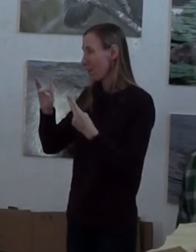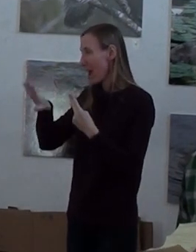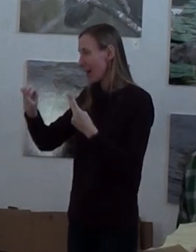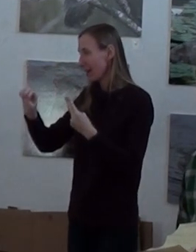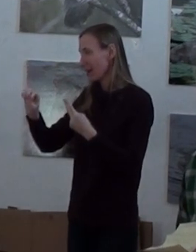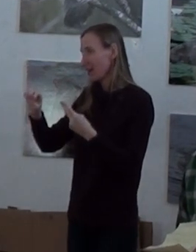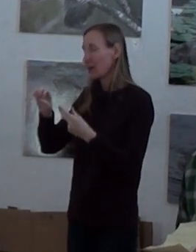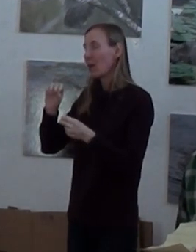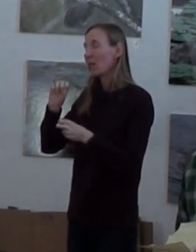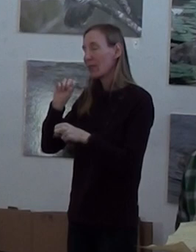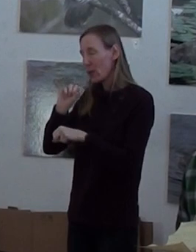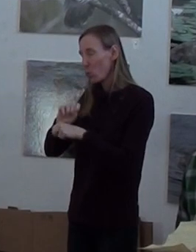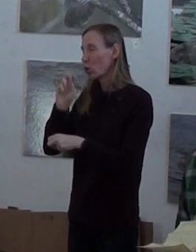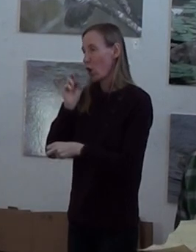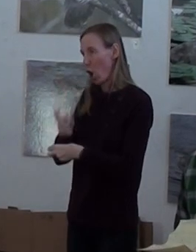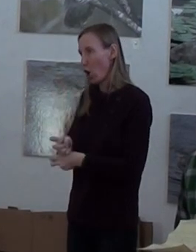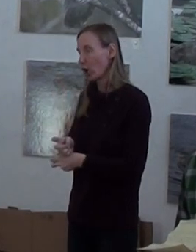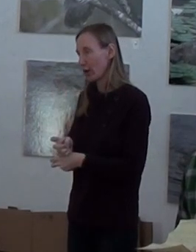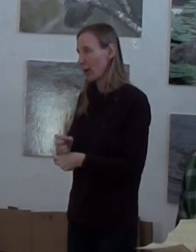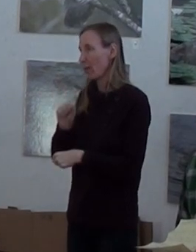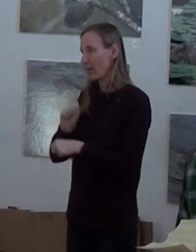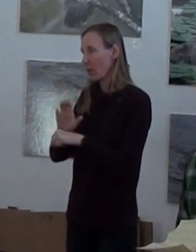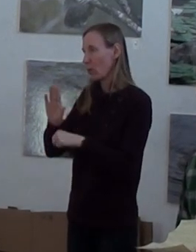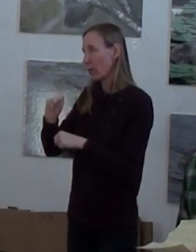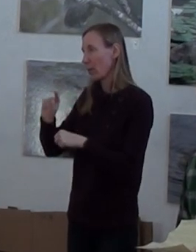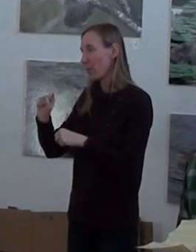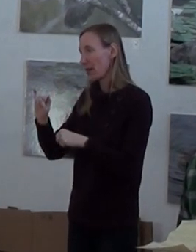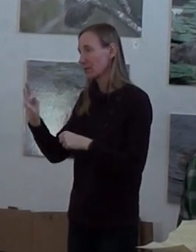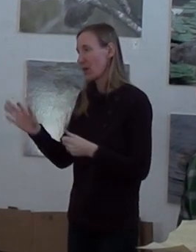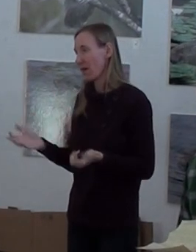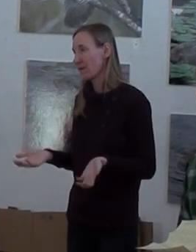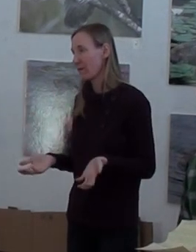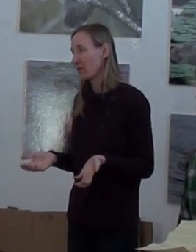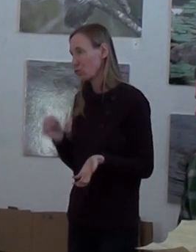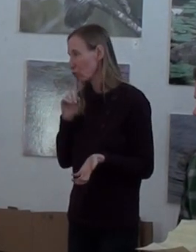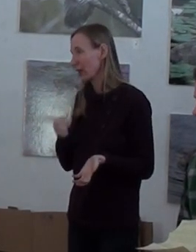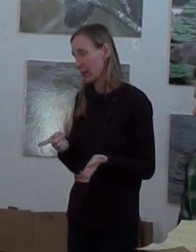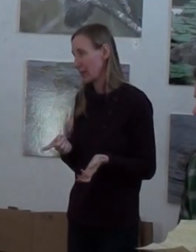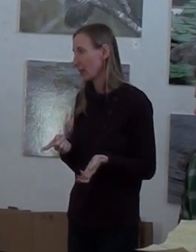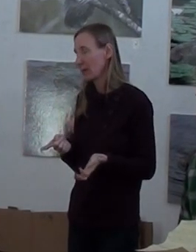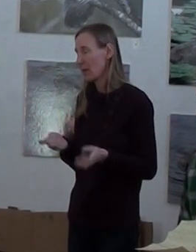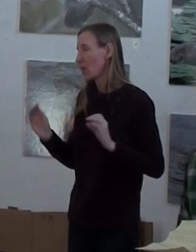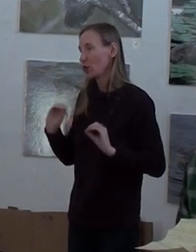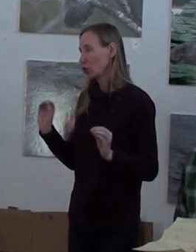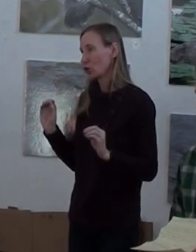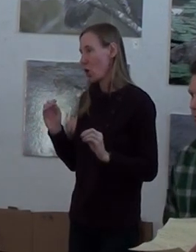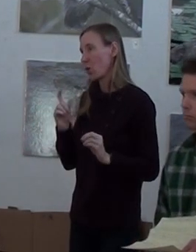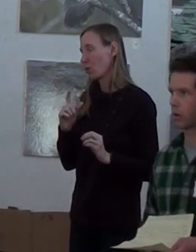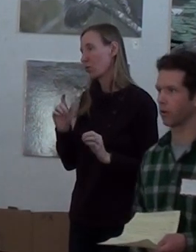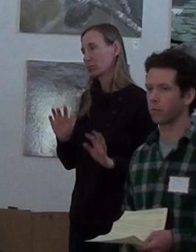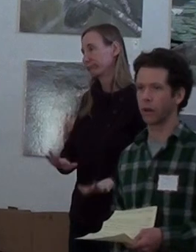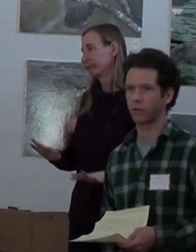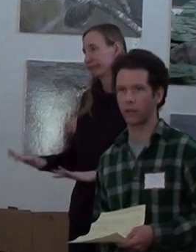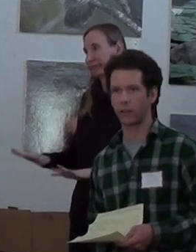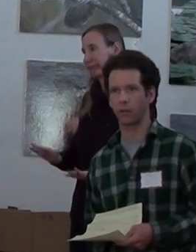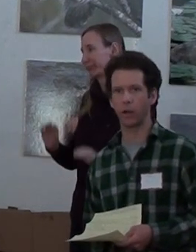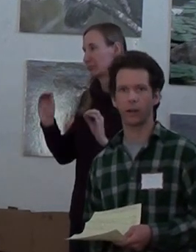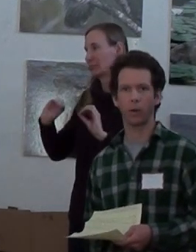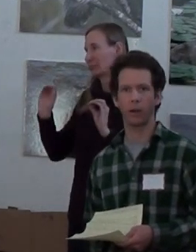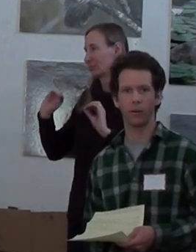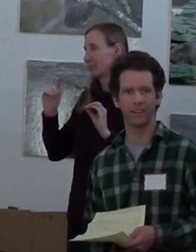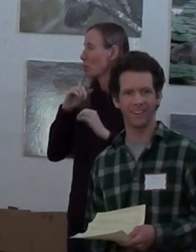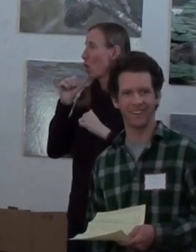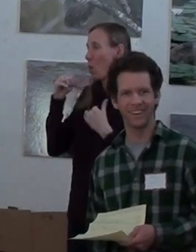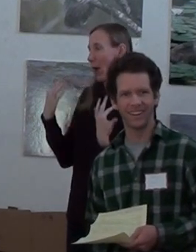workers. They work their butts off. There's nothing about them that is where they, you know, they're pricey, like they're